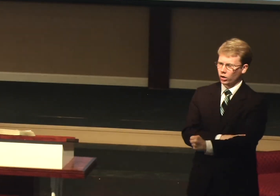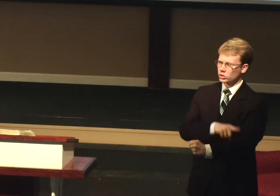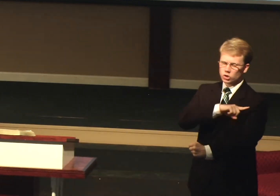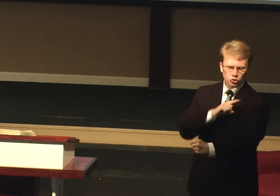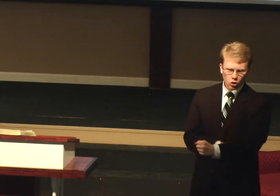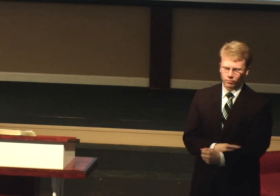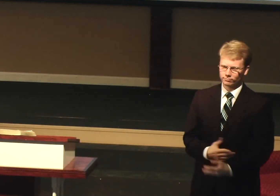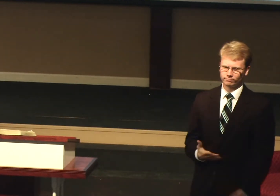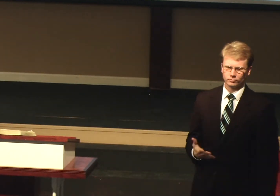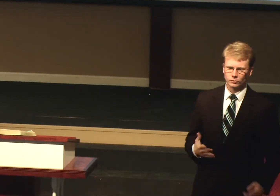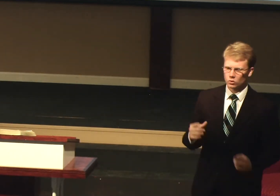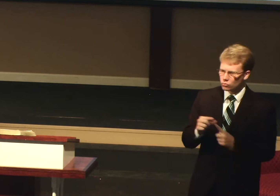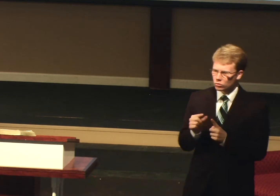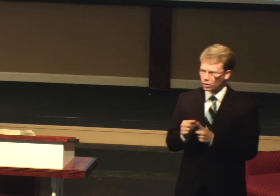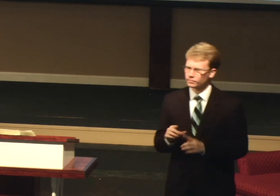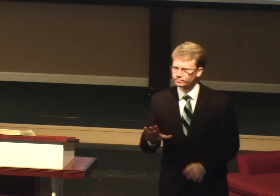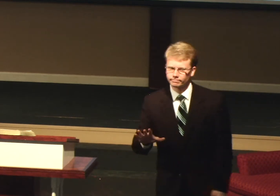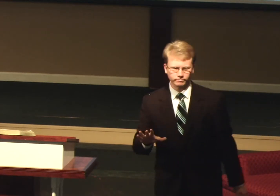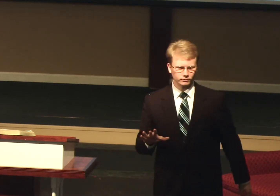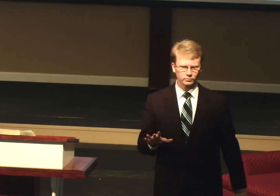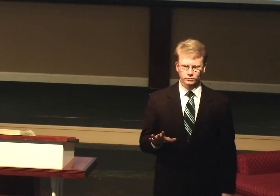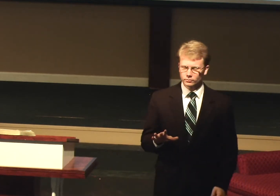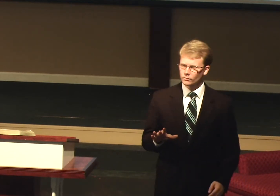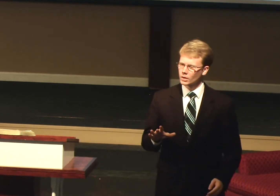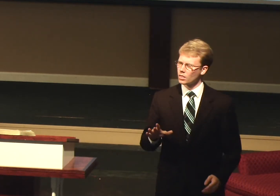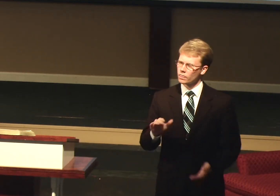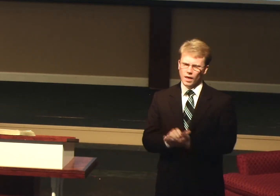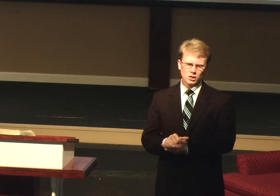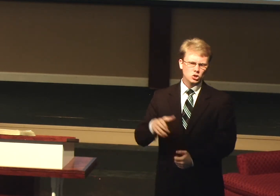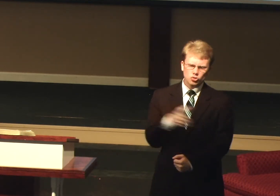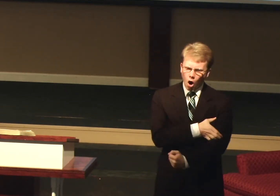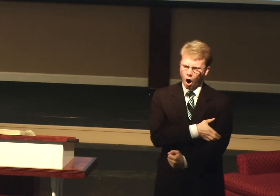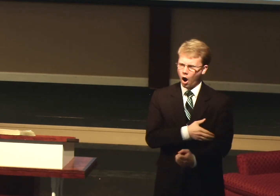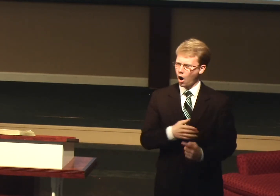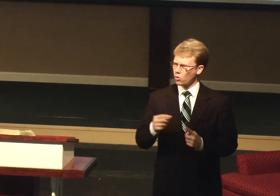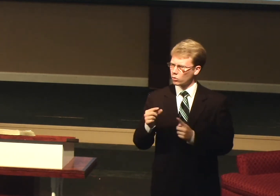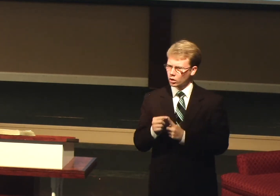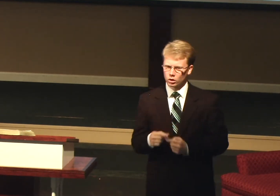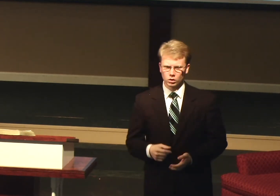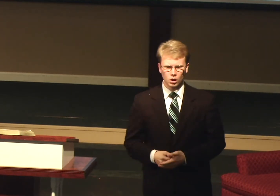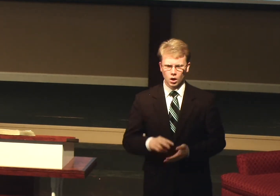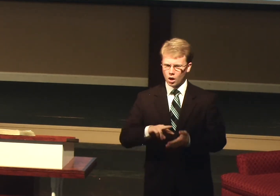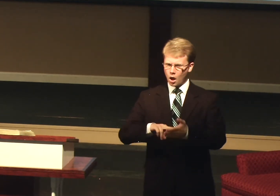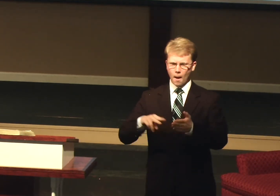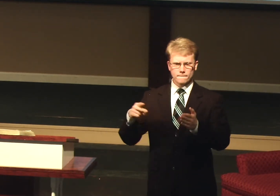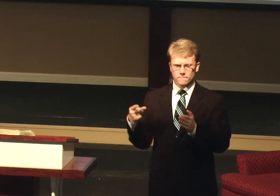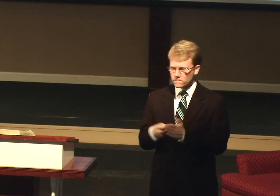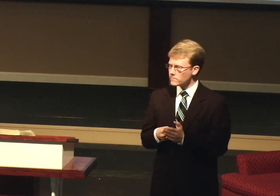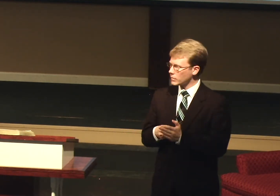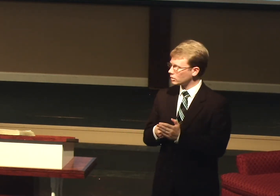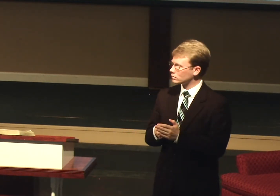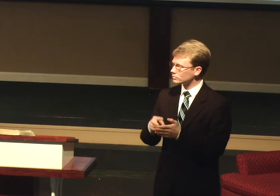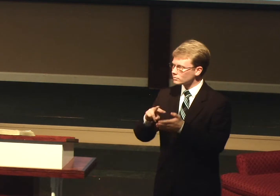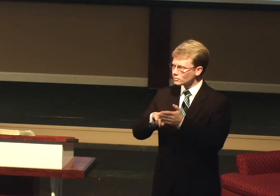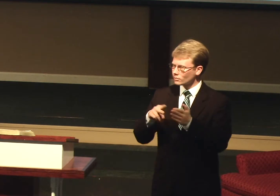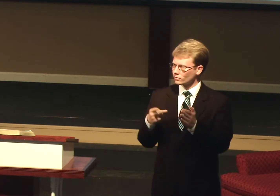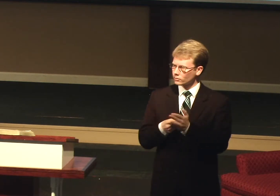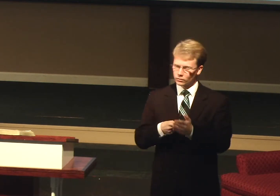a powerful word. I'm using my Peruvian signs, I apologize. It's a very, very powerful word. What